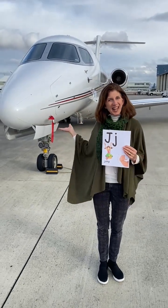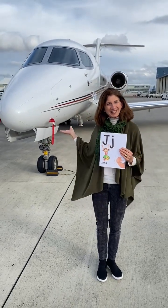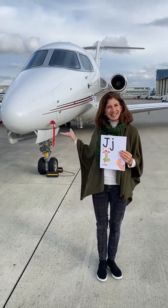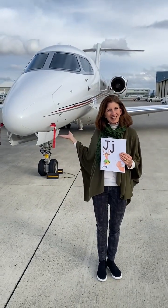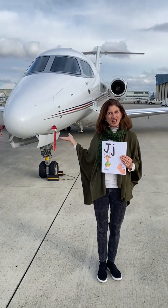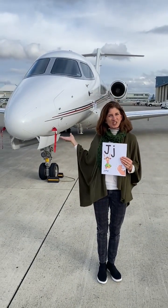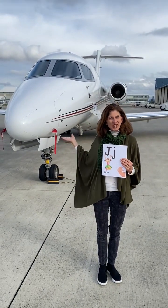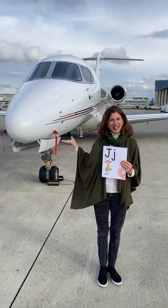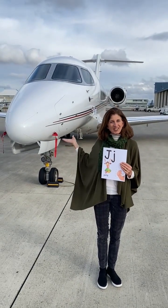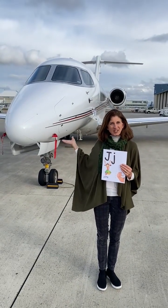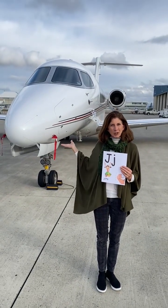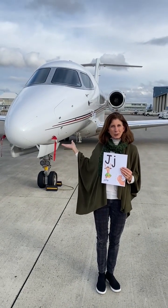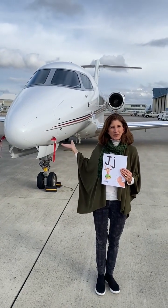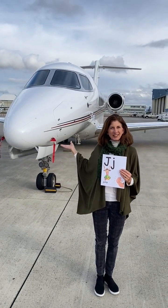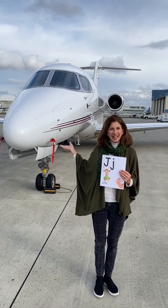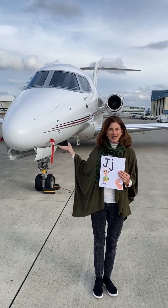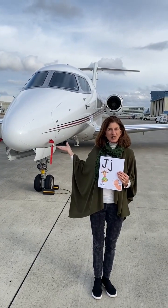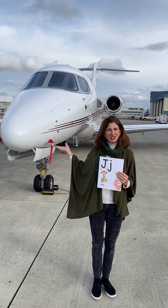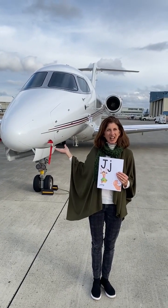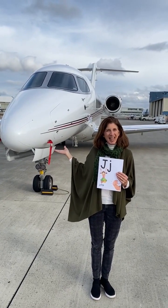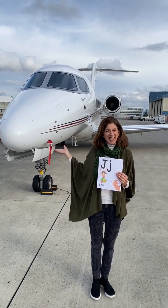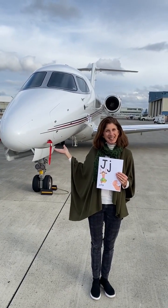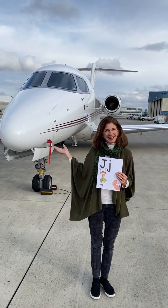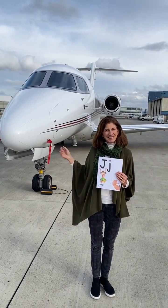Jet. Jet starts with the letter J.